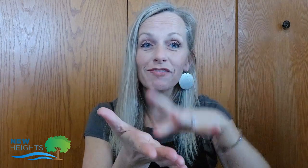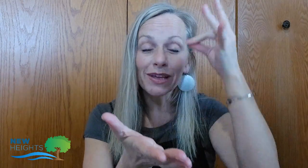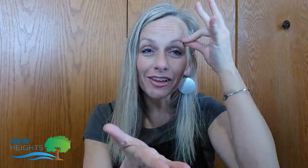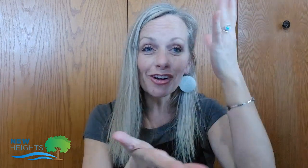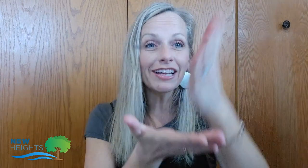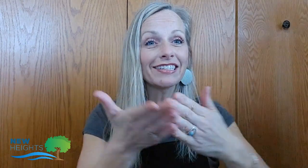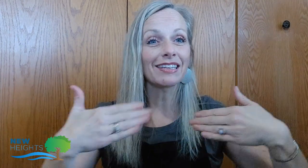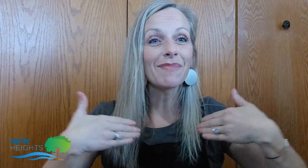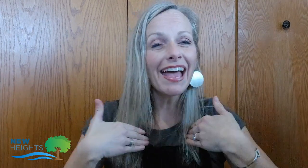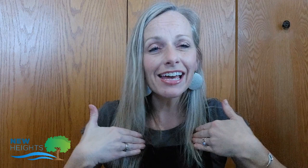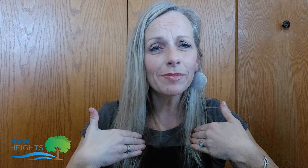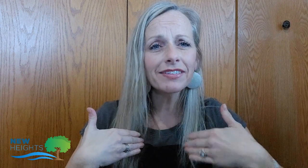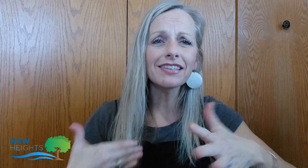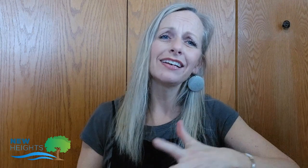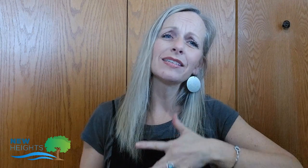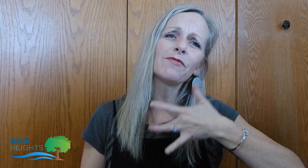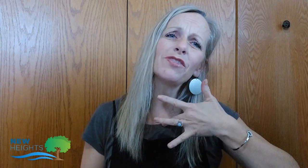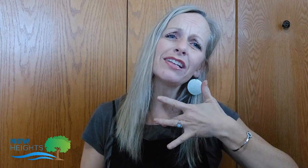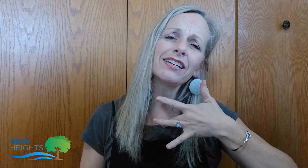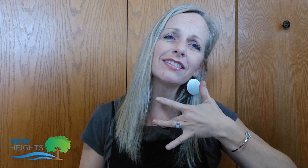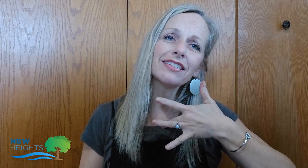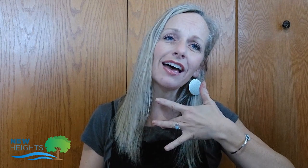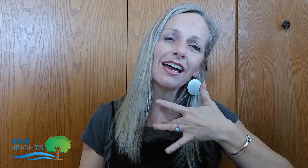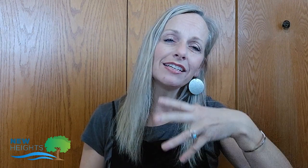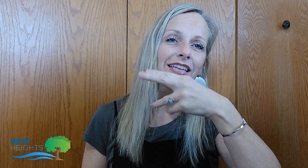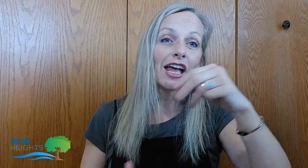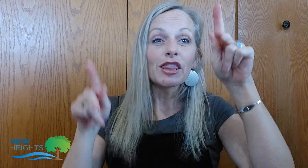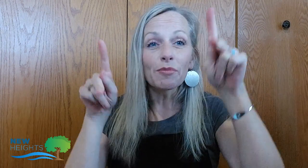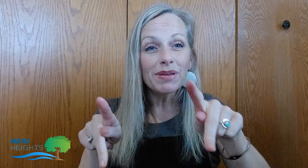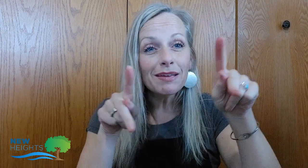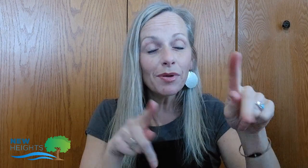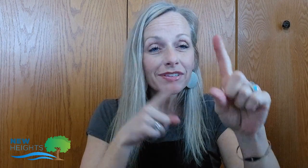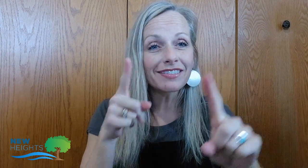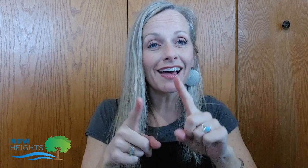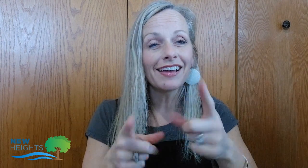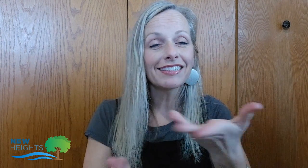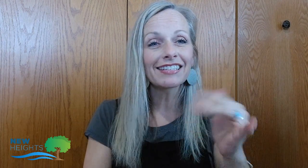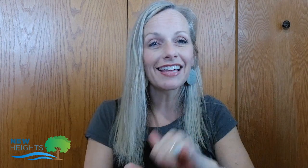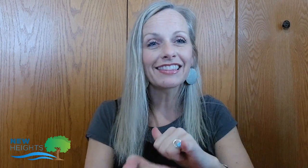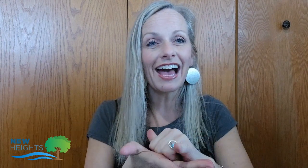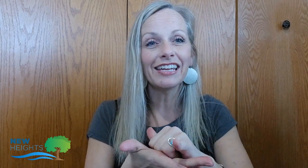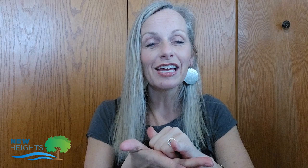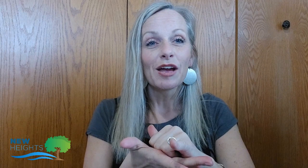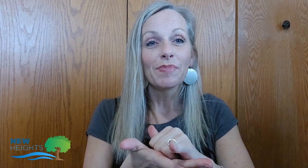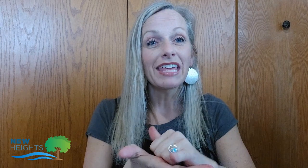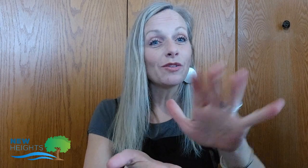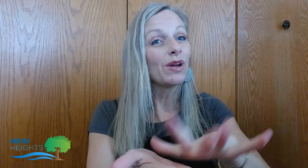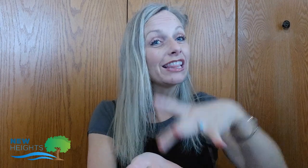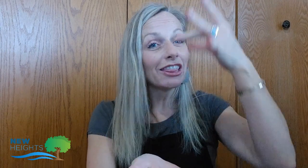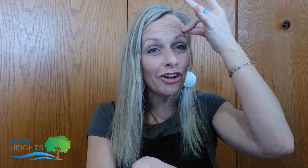been learning, some animal signs, some feeling signs, the people signs, things like that. But then we